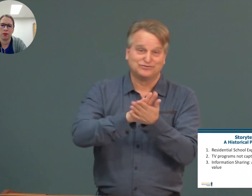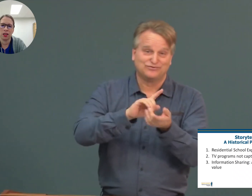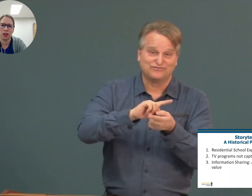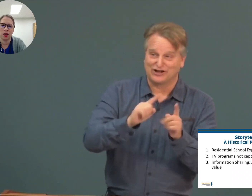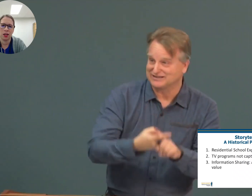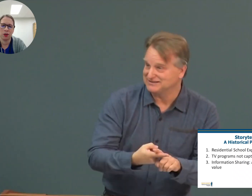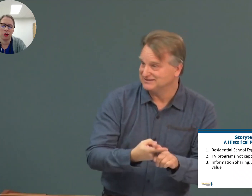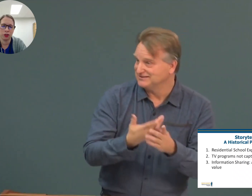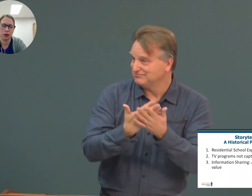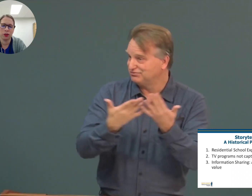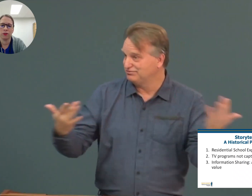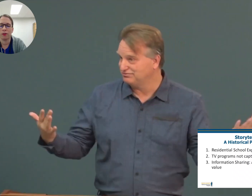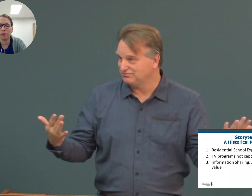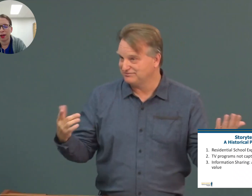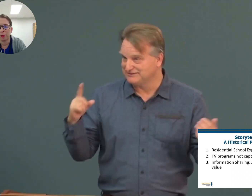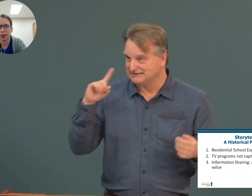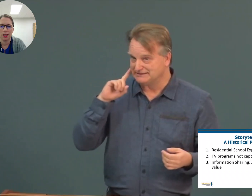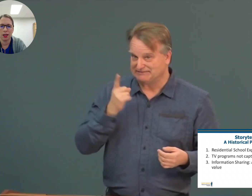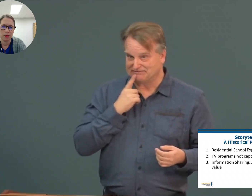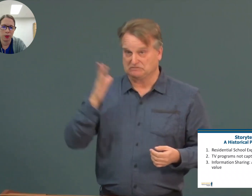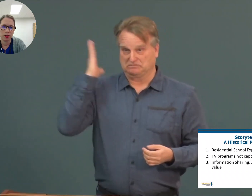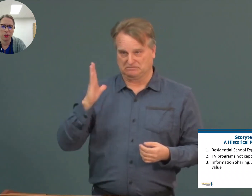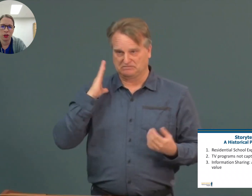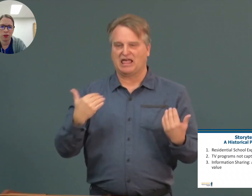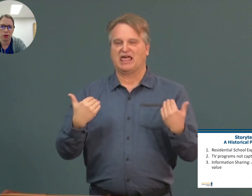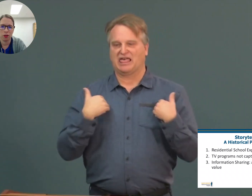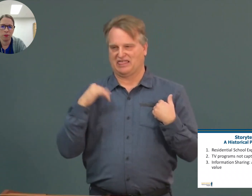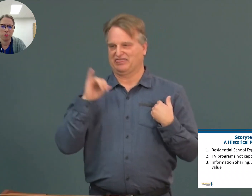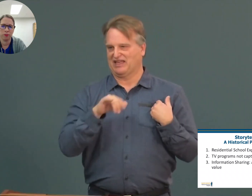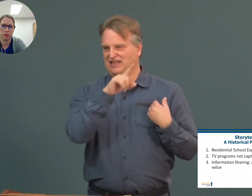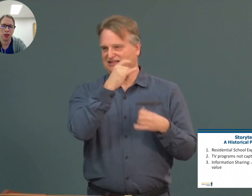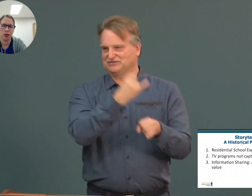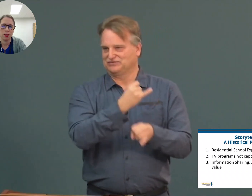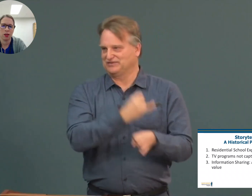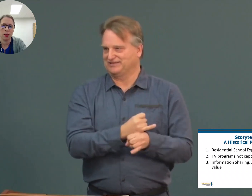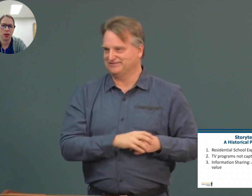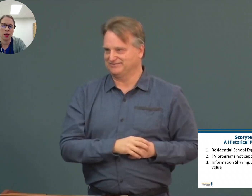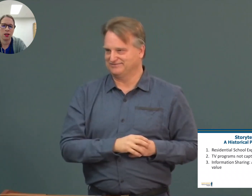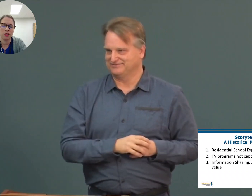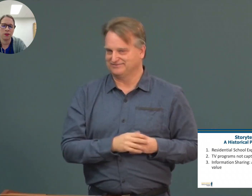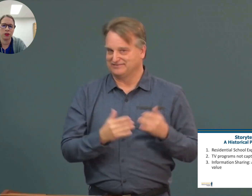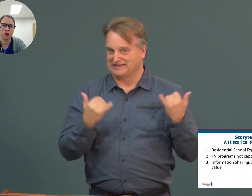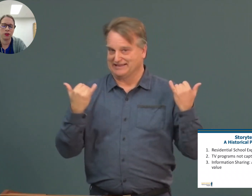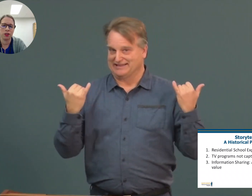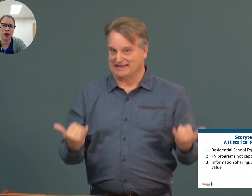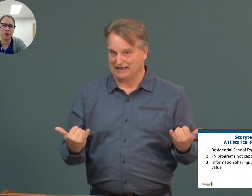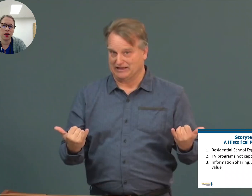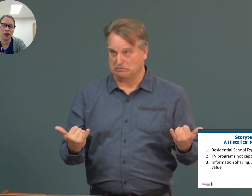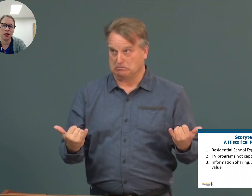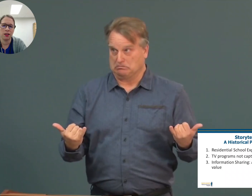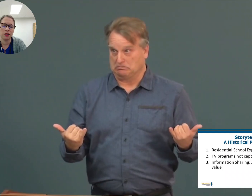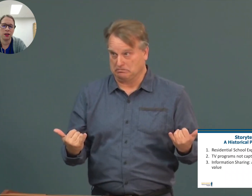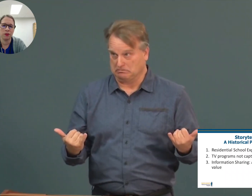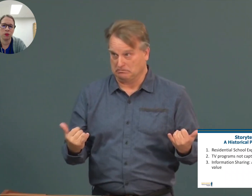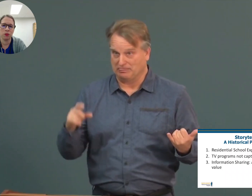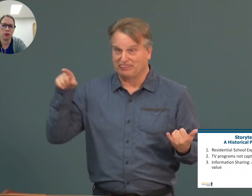family, neighbor, or children learn from family, neighbors in general. And deaf children used to have that in the deaf schools or